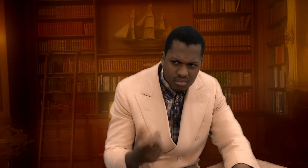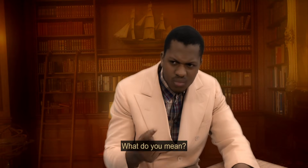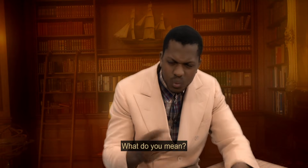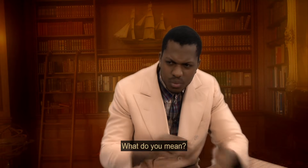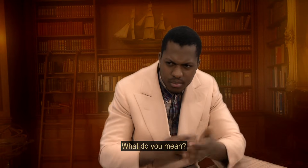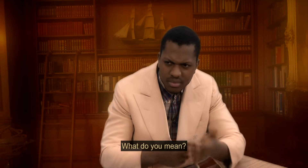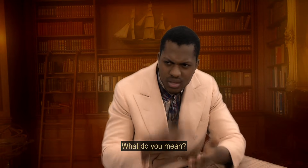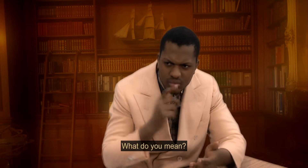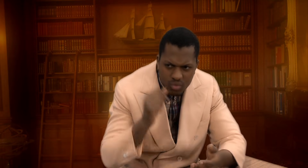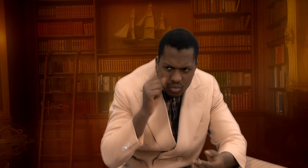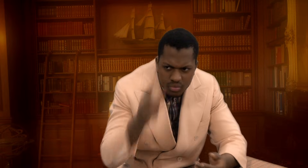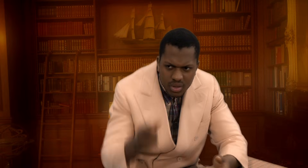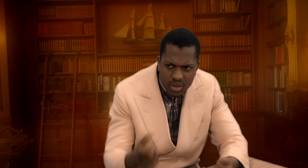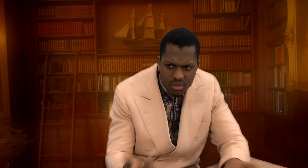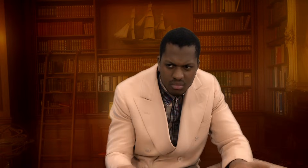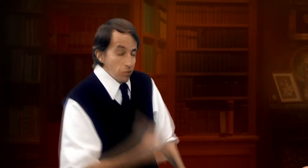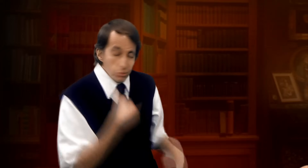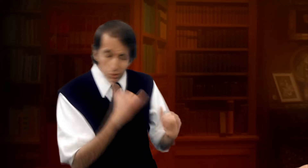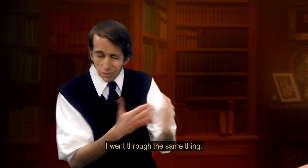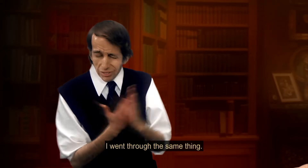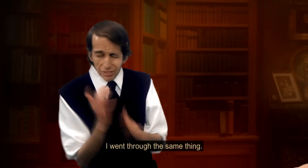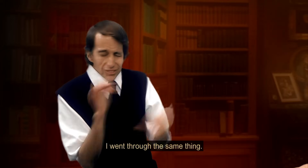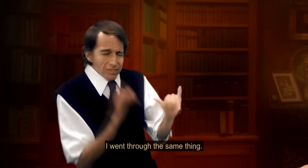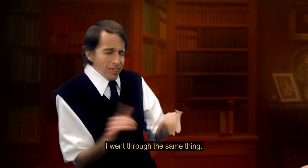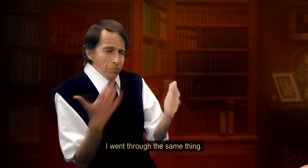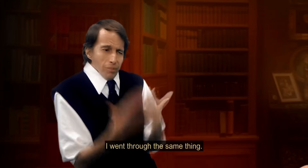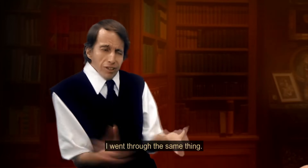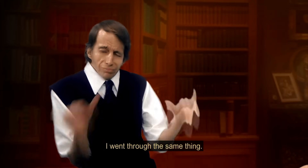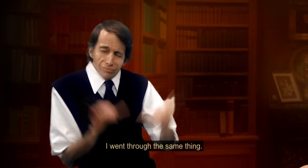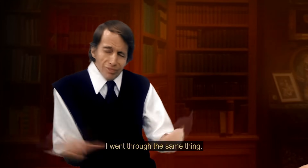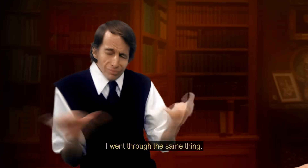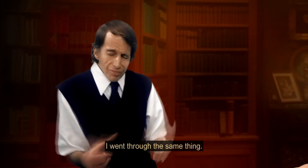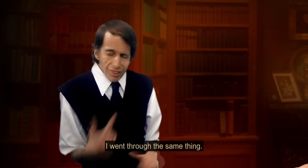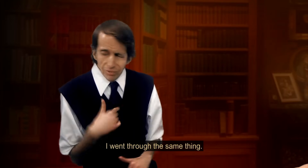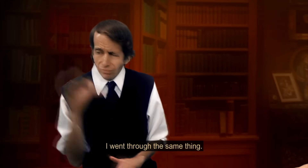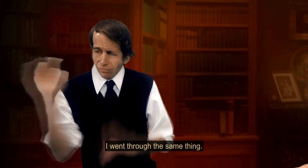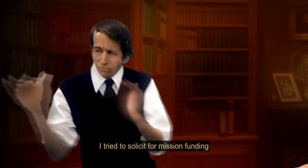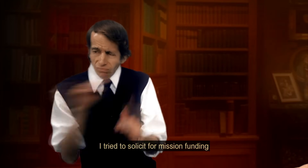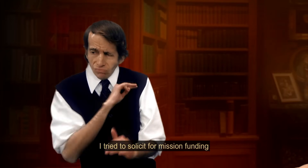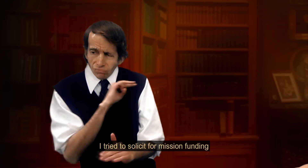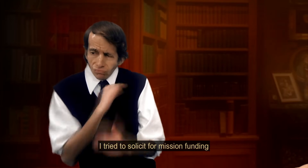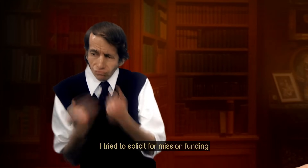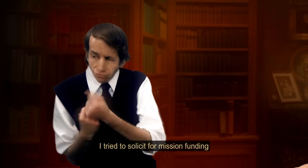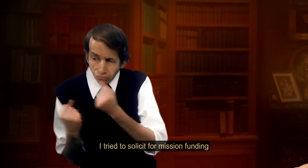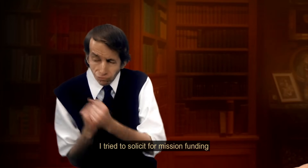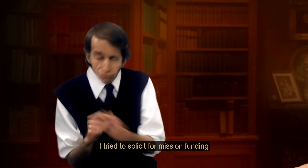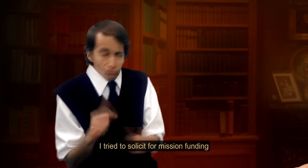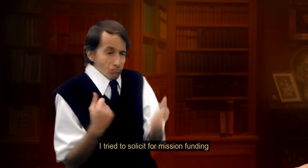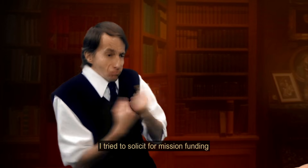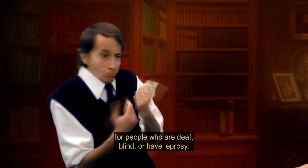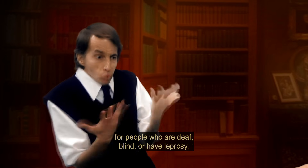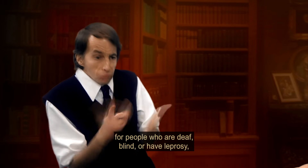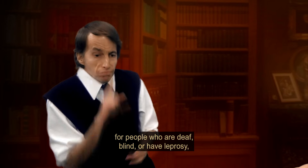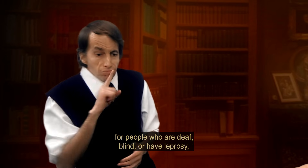What do you mean? I went through the same thing. I tried to solicit for mission funding for people who are